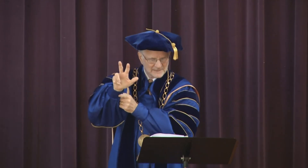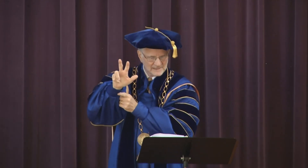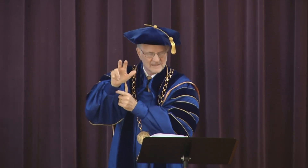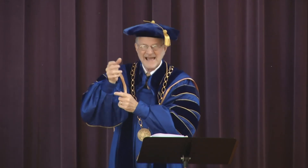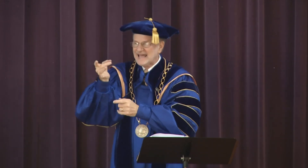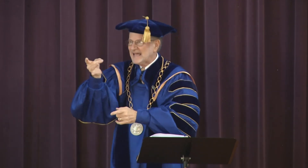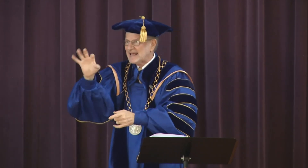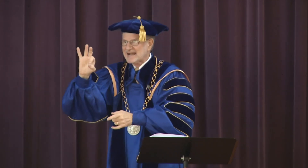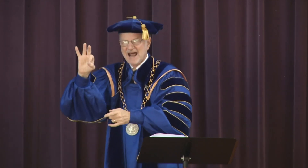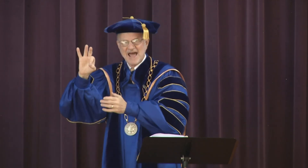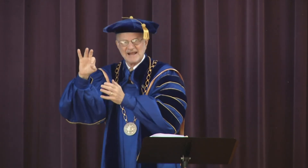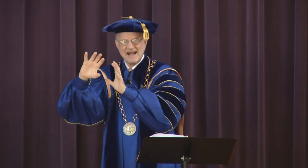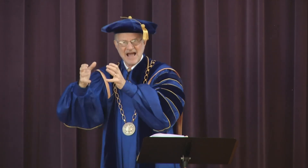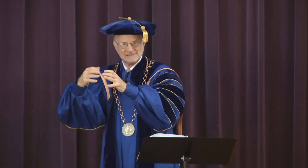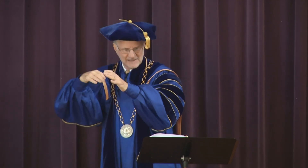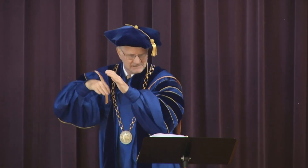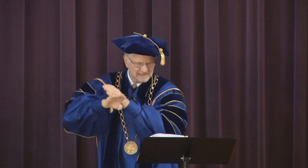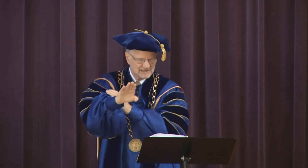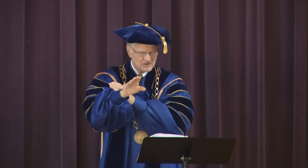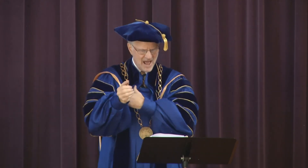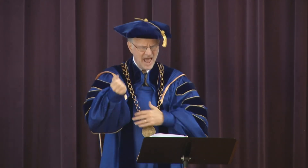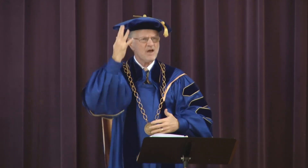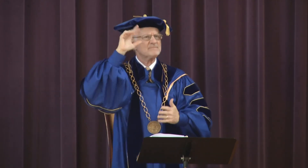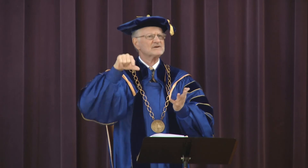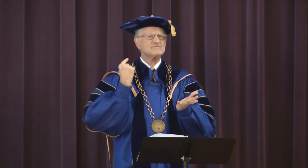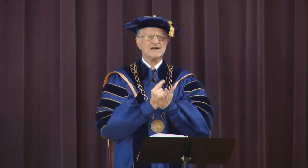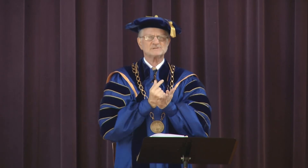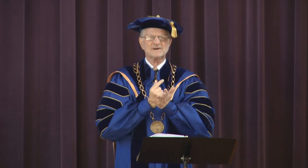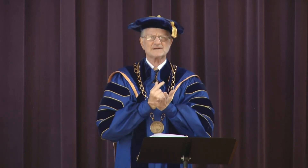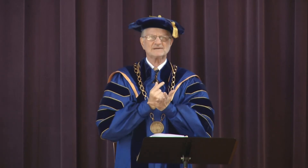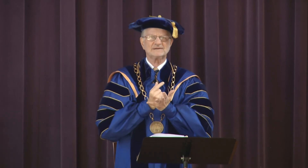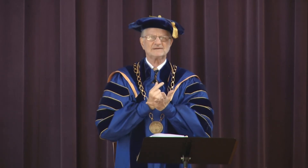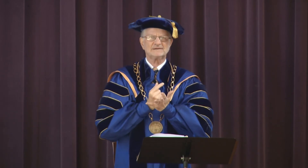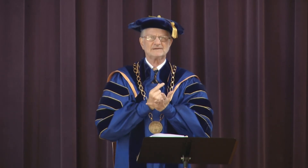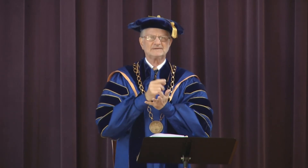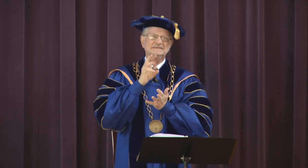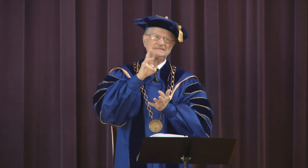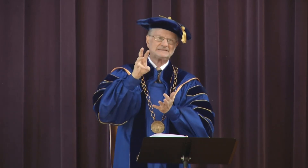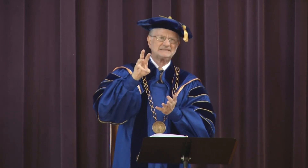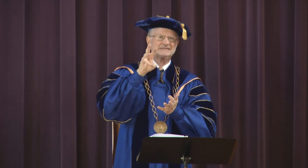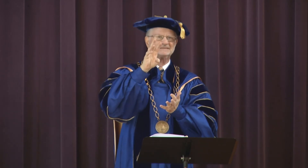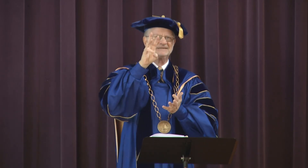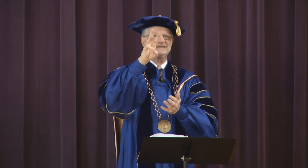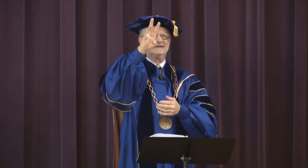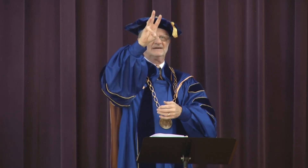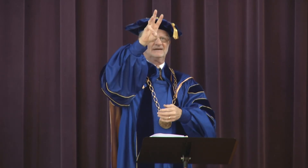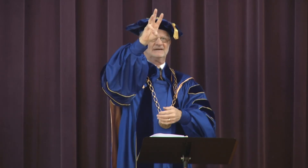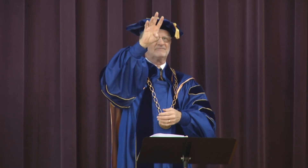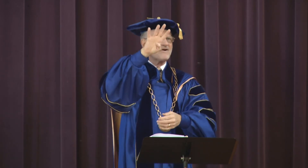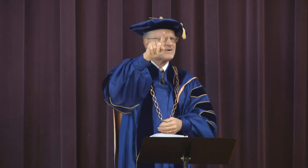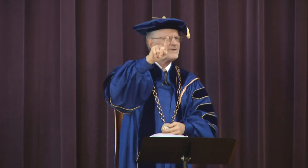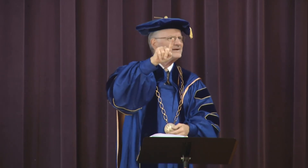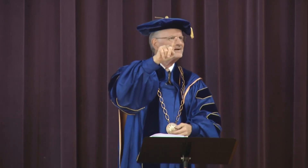The class of 1963, 89 students entered, and how many graduated? Someone's saying